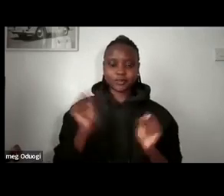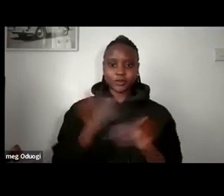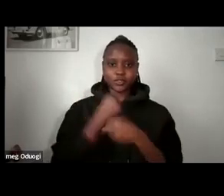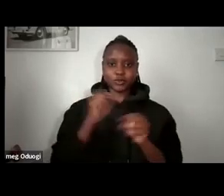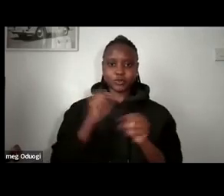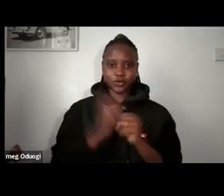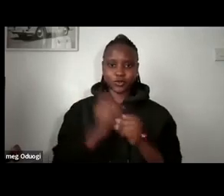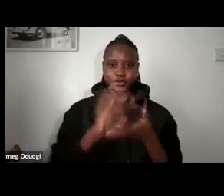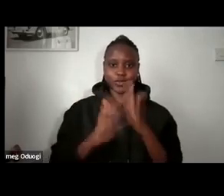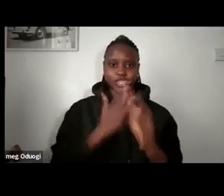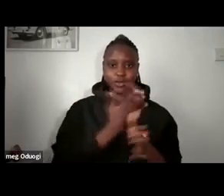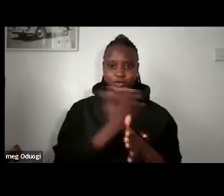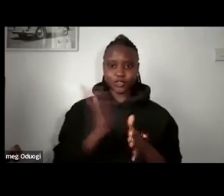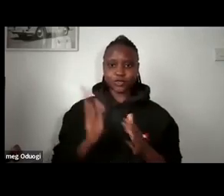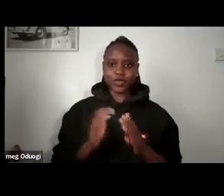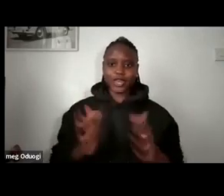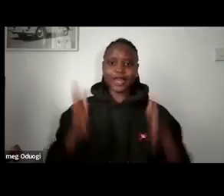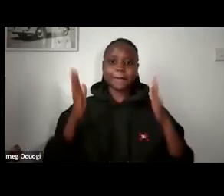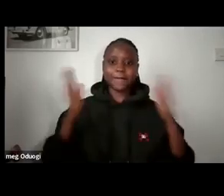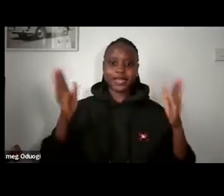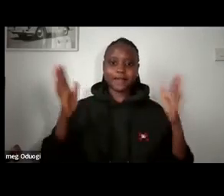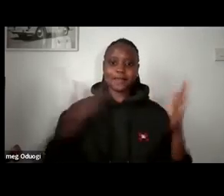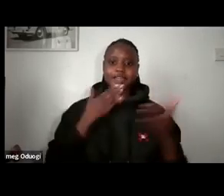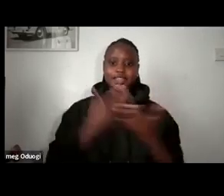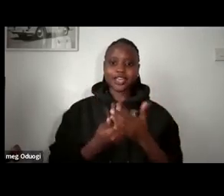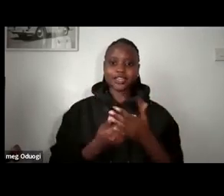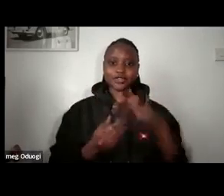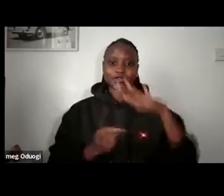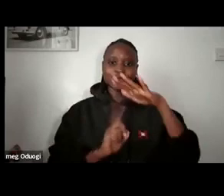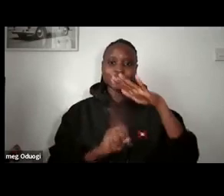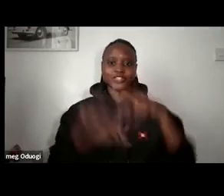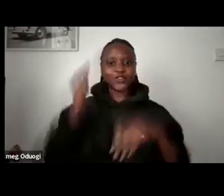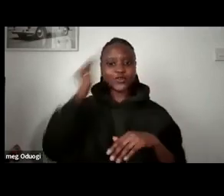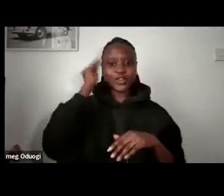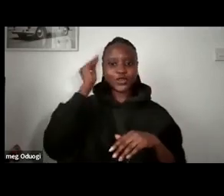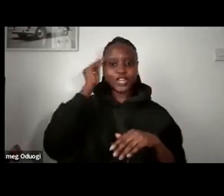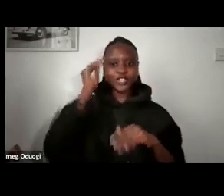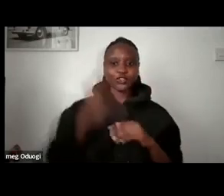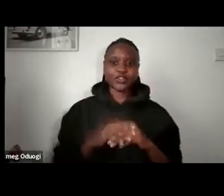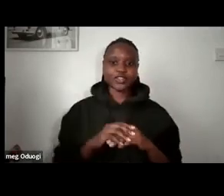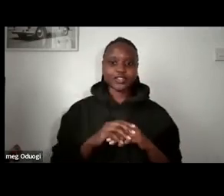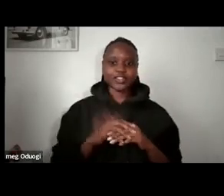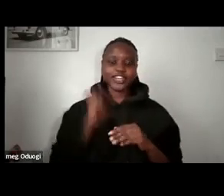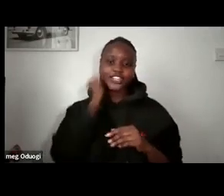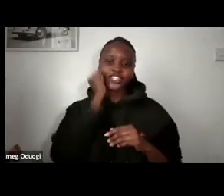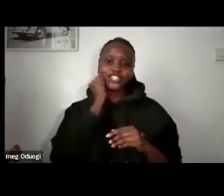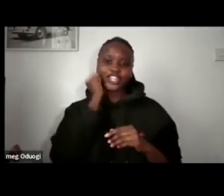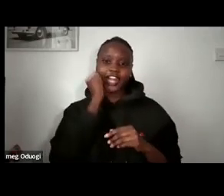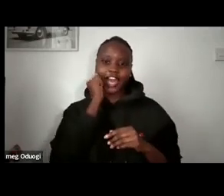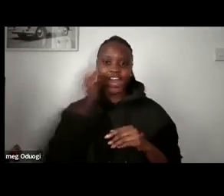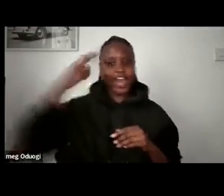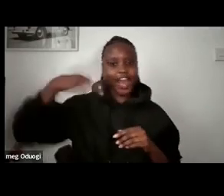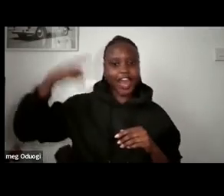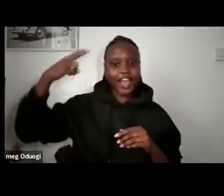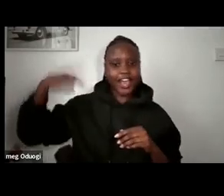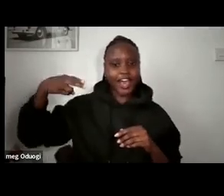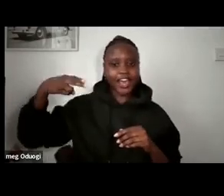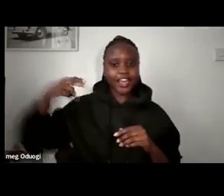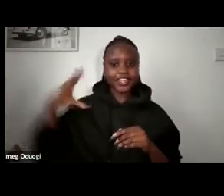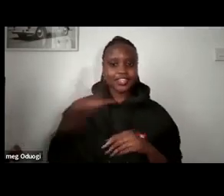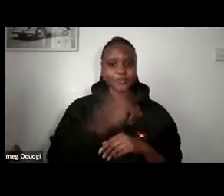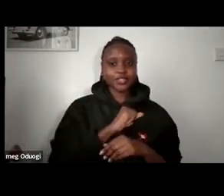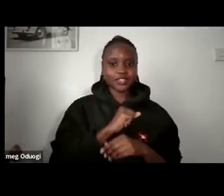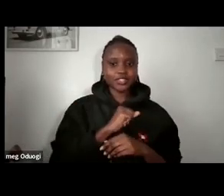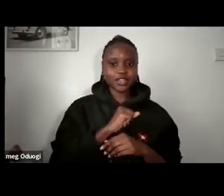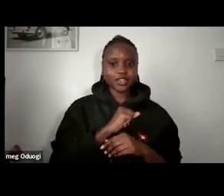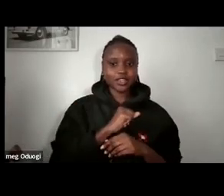of course, a big thank you also to the Minister of Education, Madam Sheila, Mr. Fred Hager in his absentia. We really